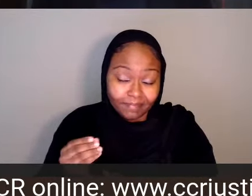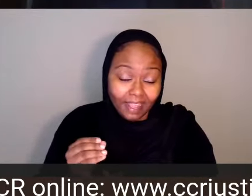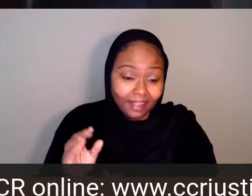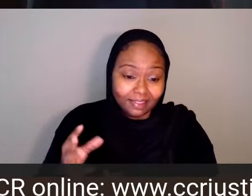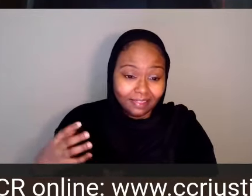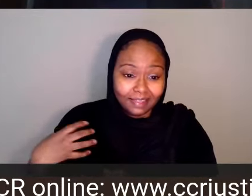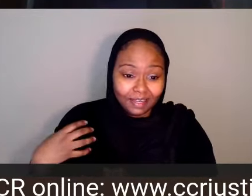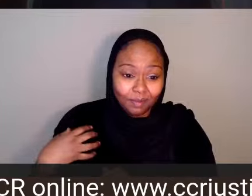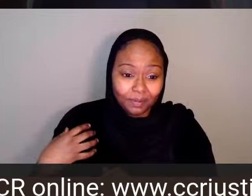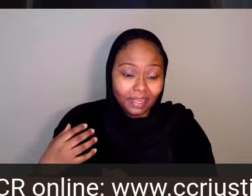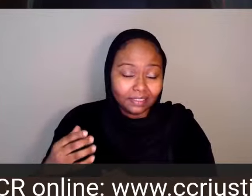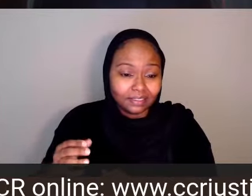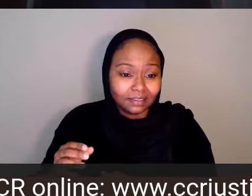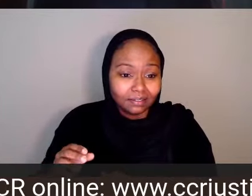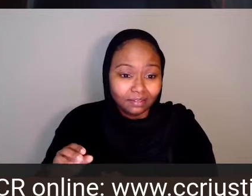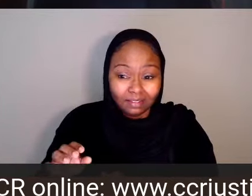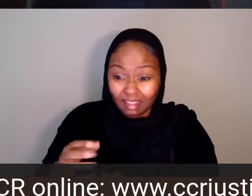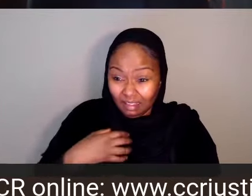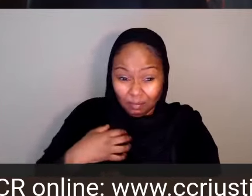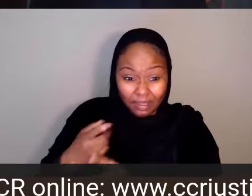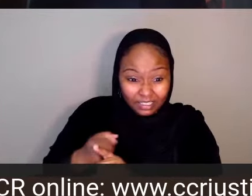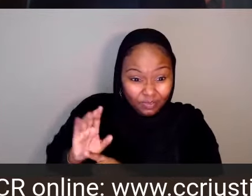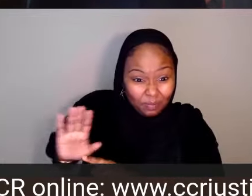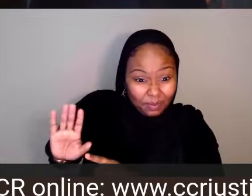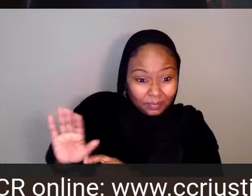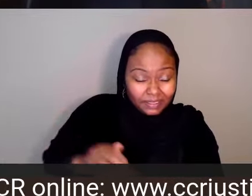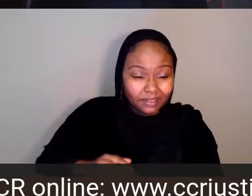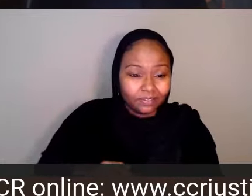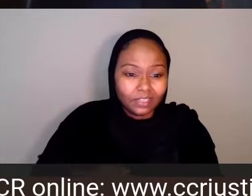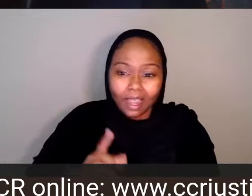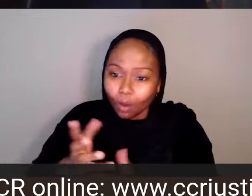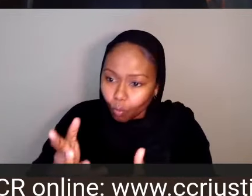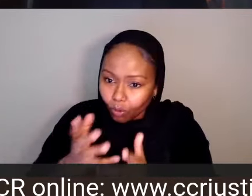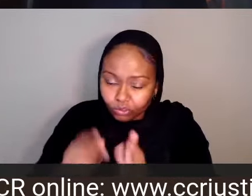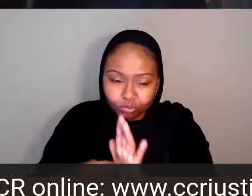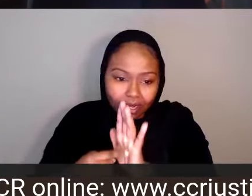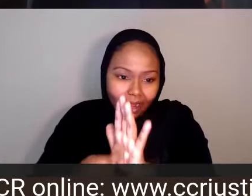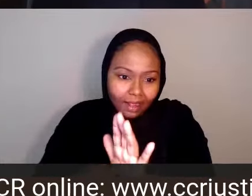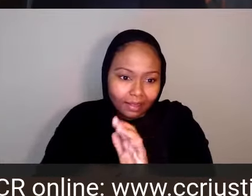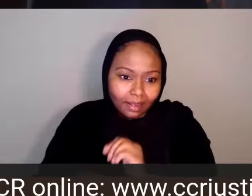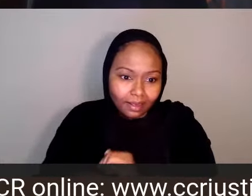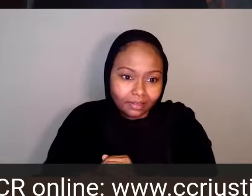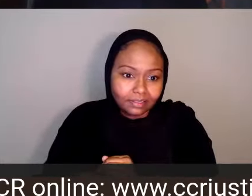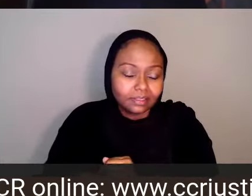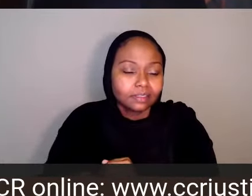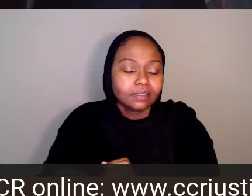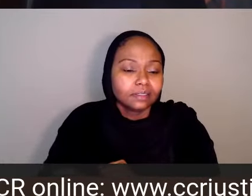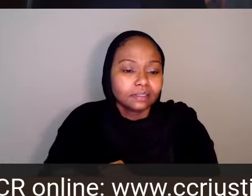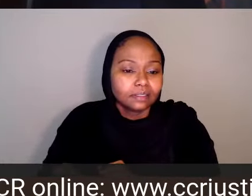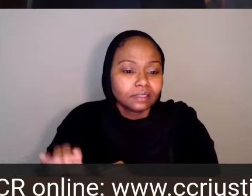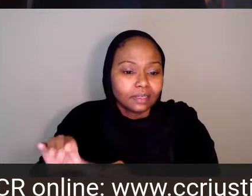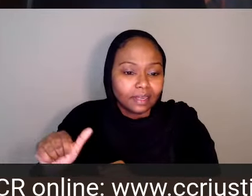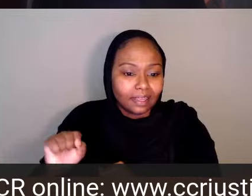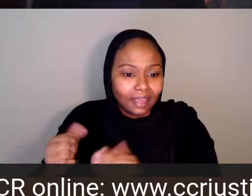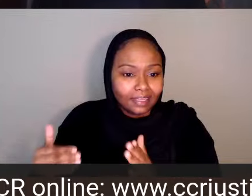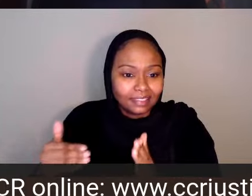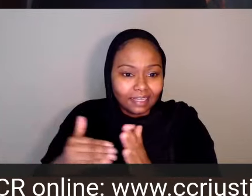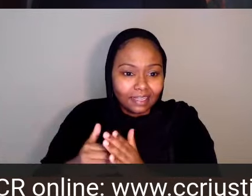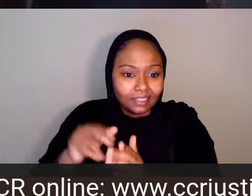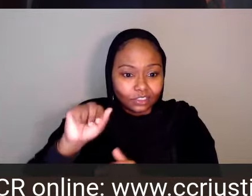themselves and the litigation themselves. And I would just here again highlight the case that we filed, the Gaza genocide case against Joe